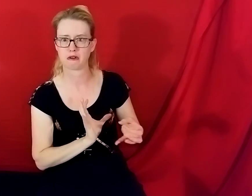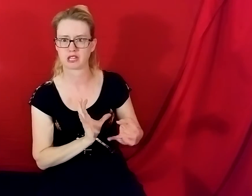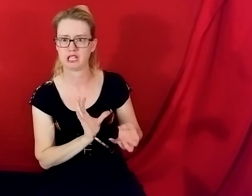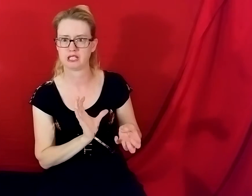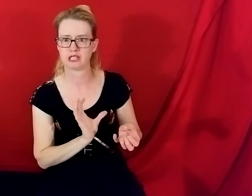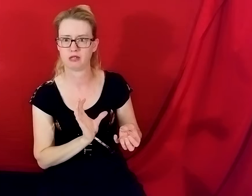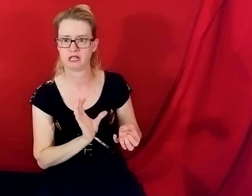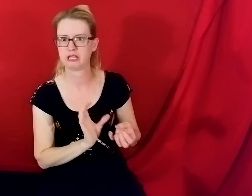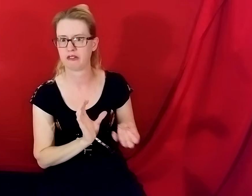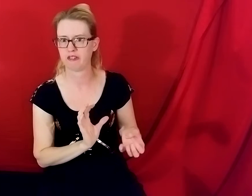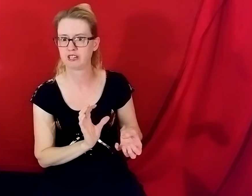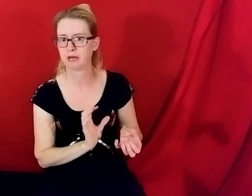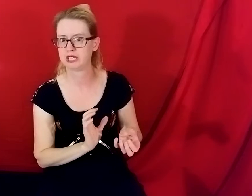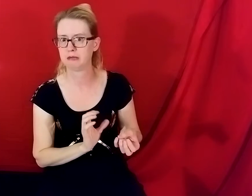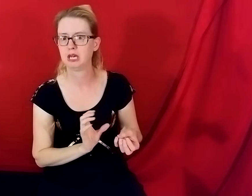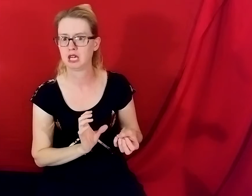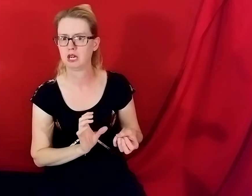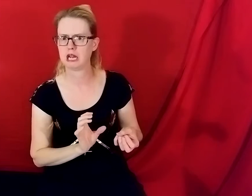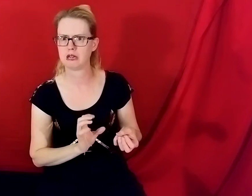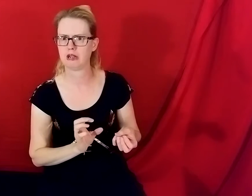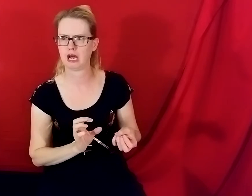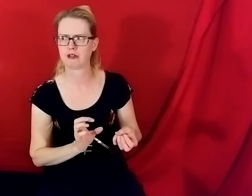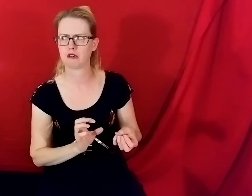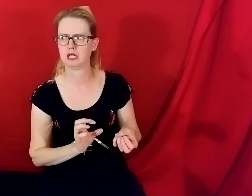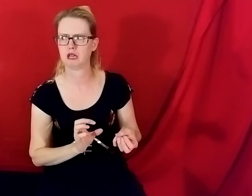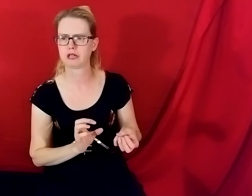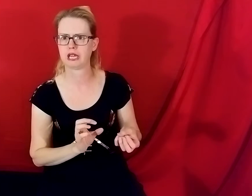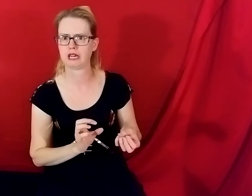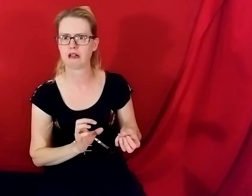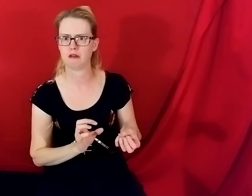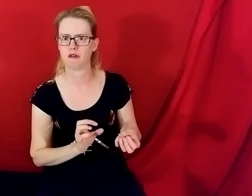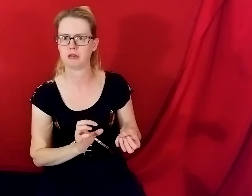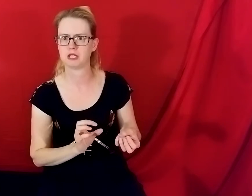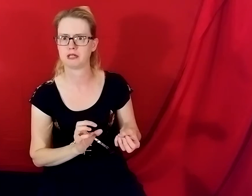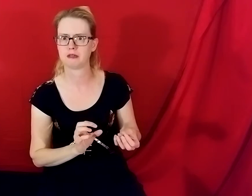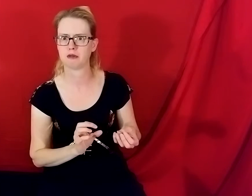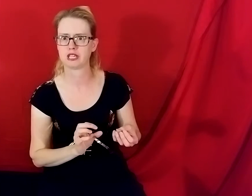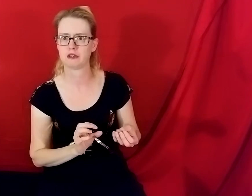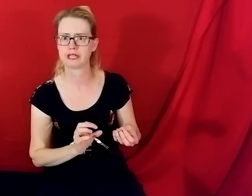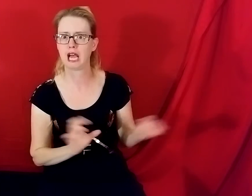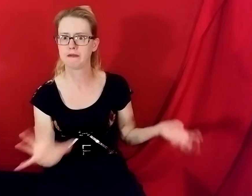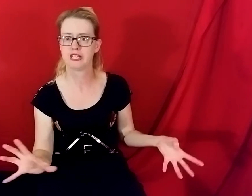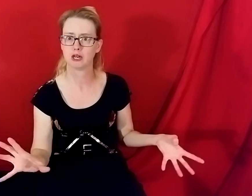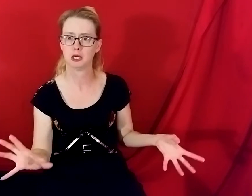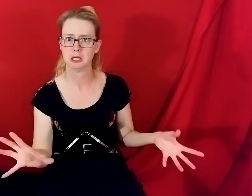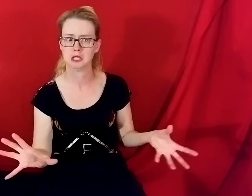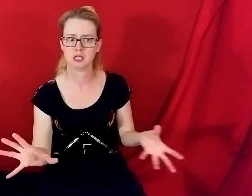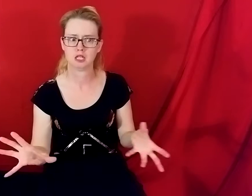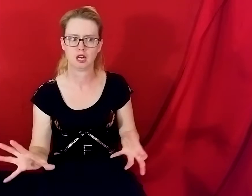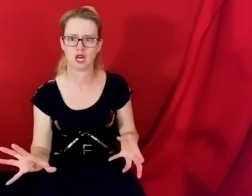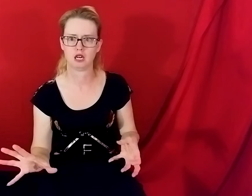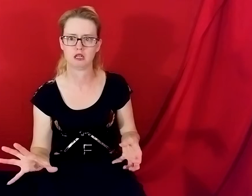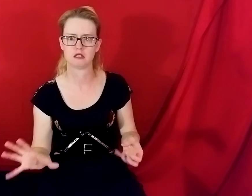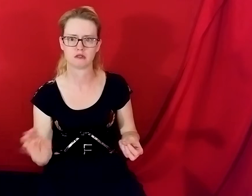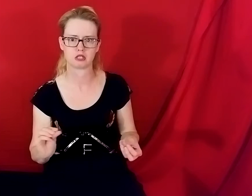kind of like and you get affected by them and i'm going okay that guy reminds me of the movie called cat fever oh gosh